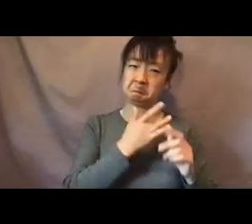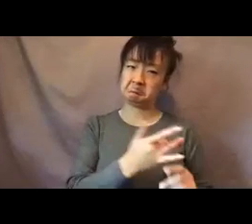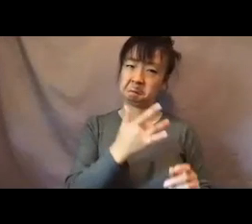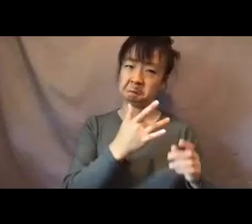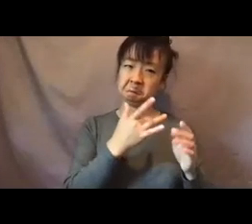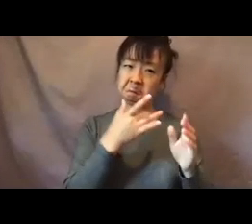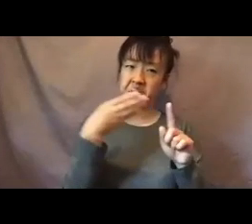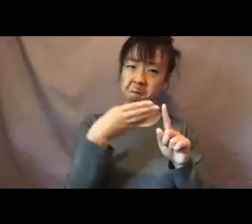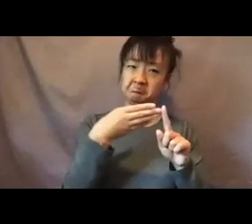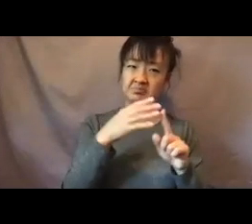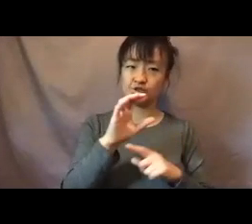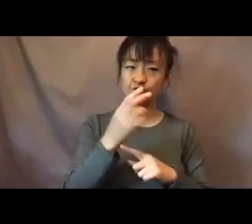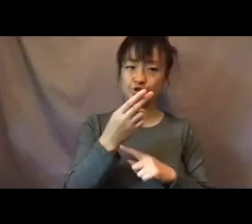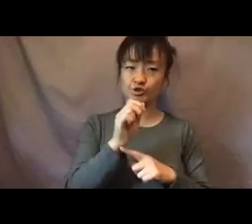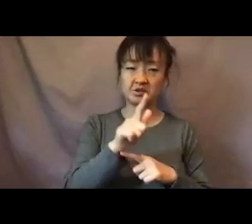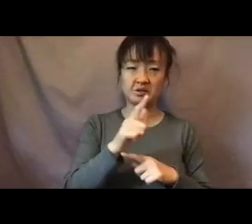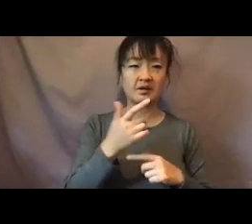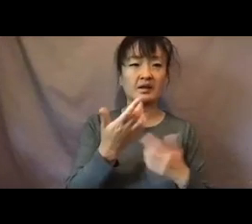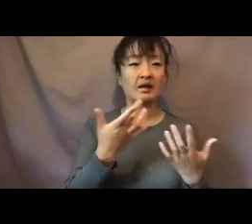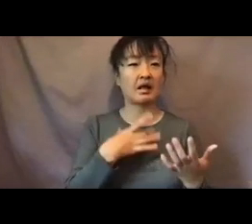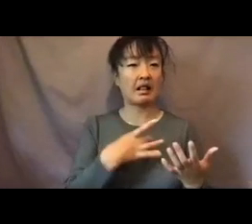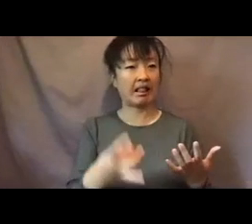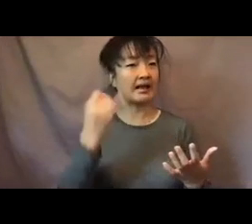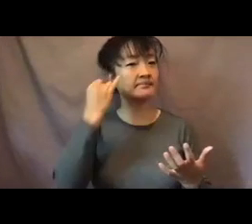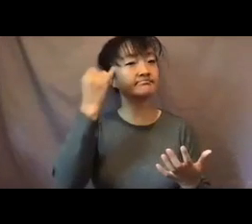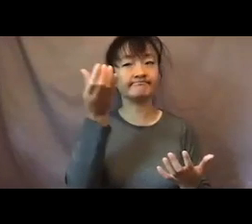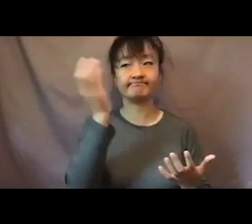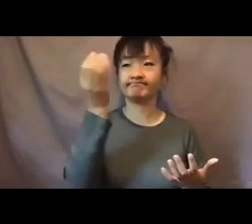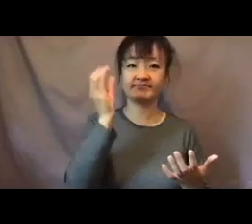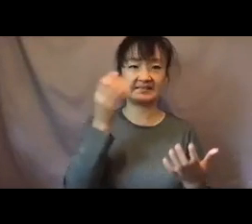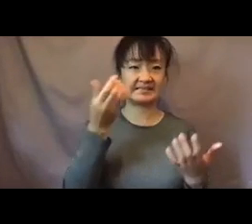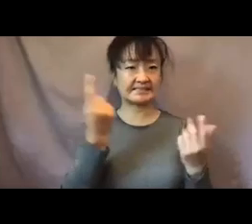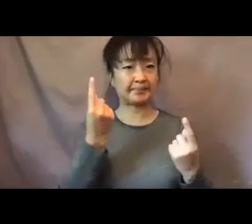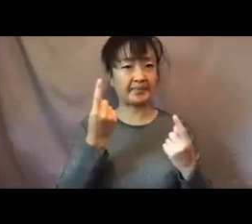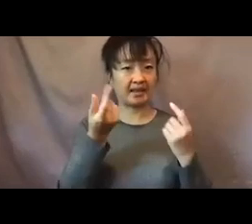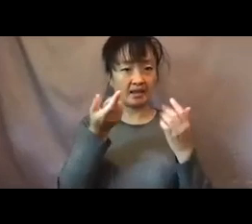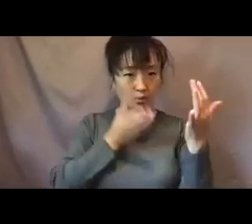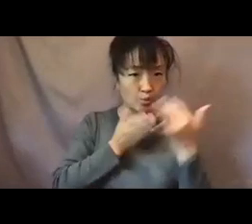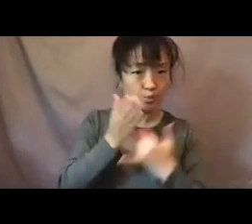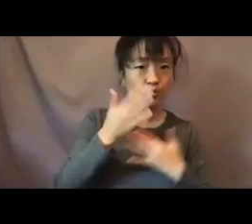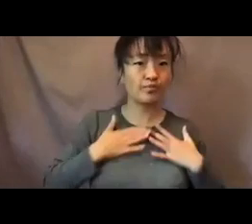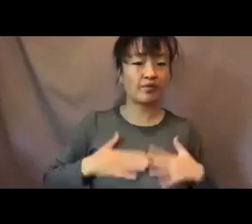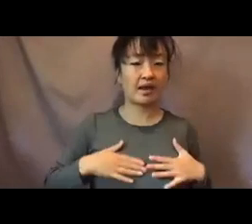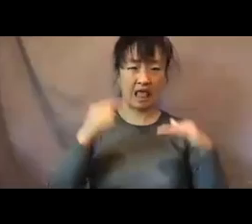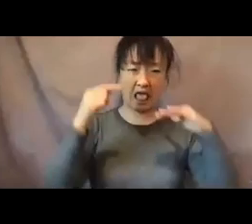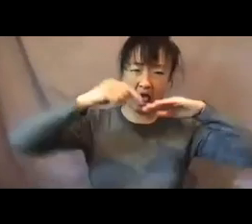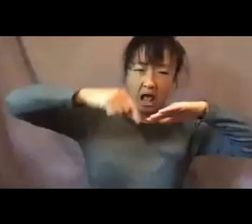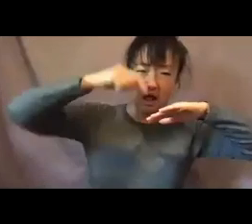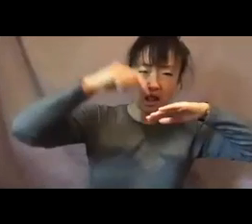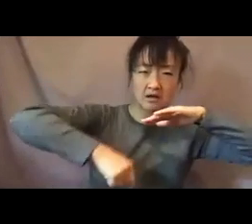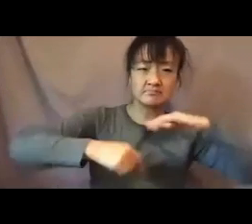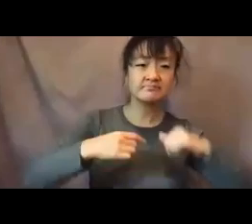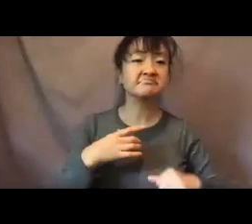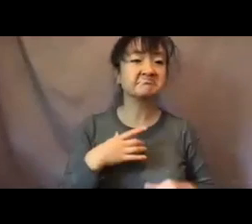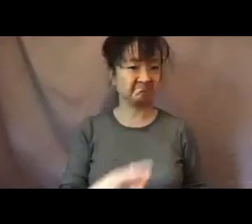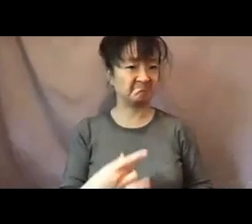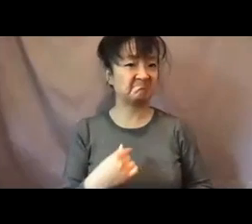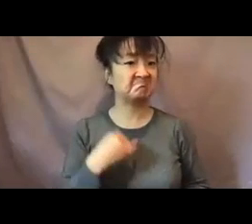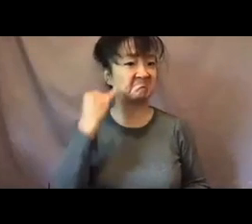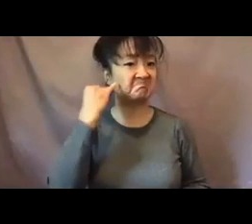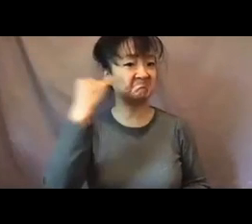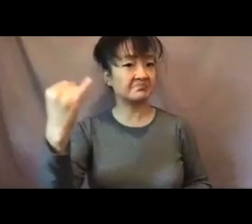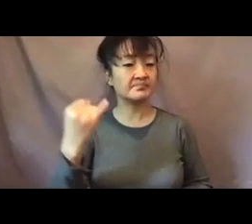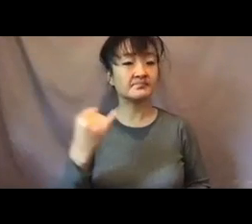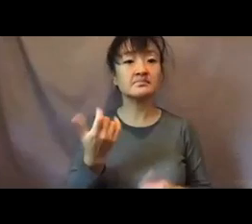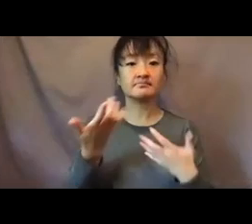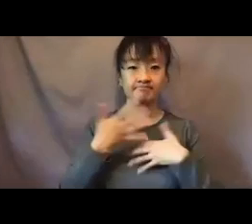this, there being substances that are conveyed through the body and that it has this capacity to plunge in deep, right? It can integrate, these are